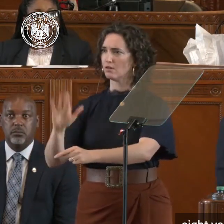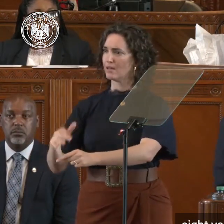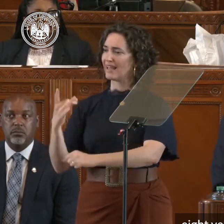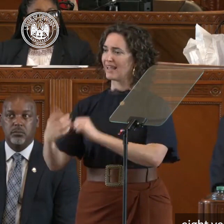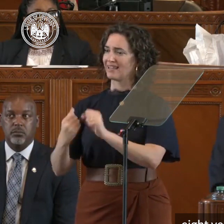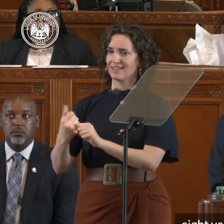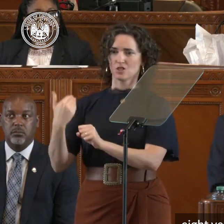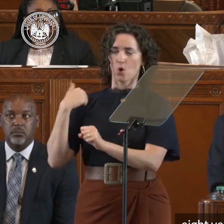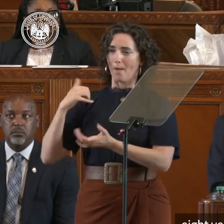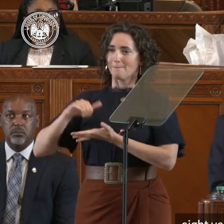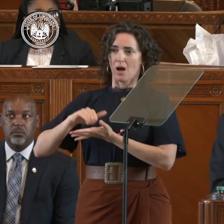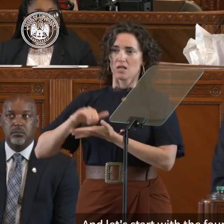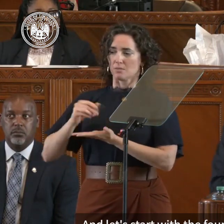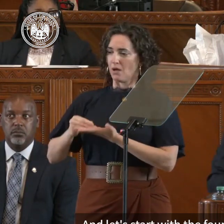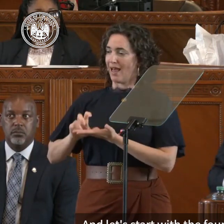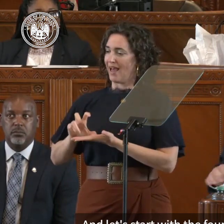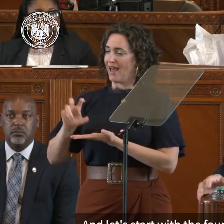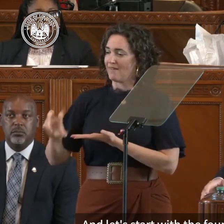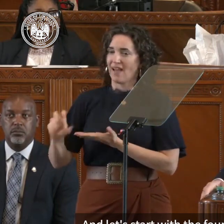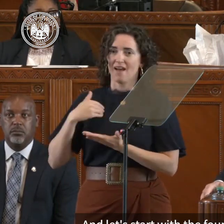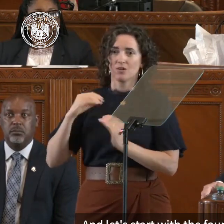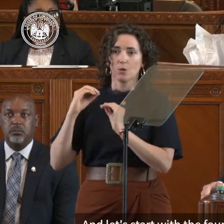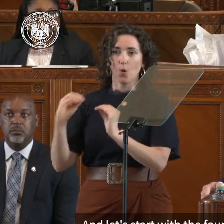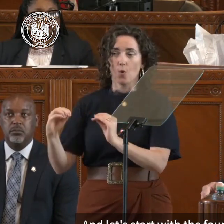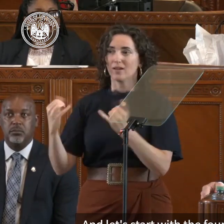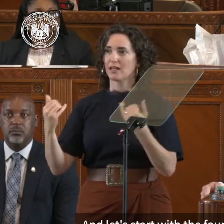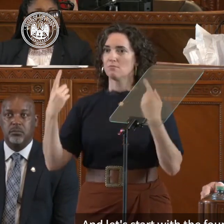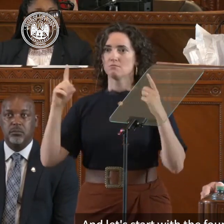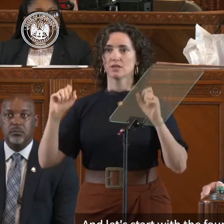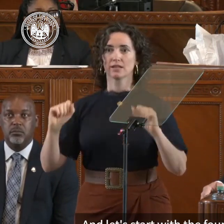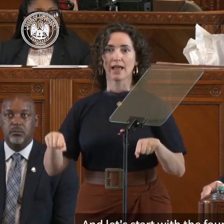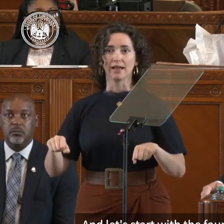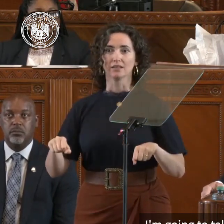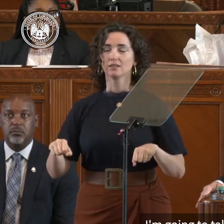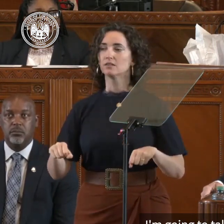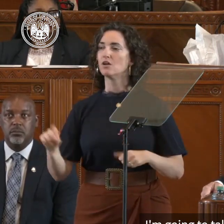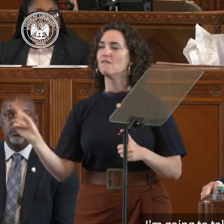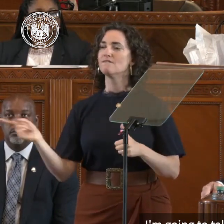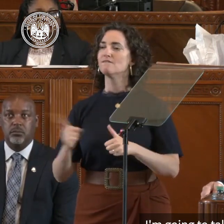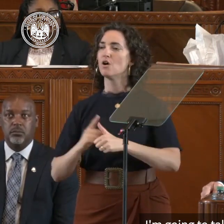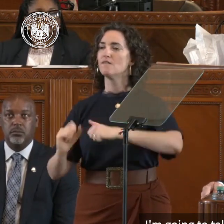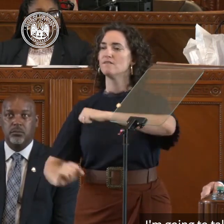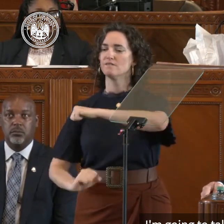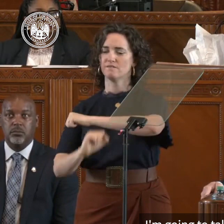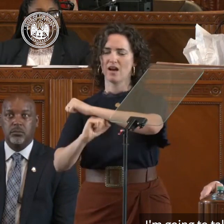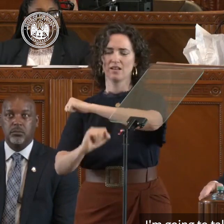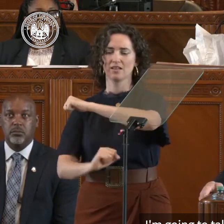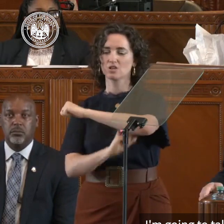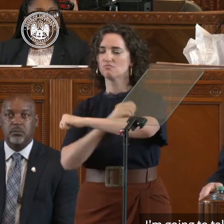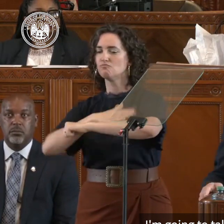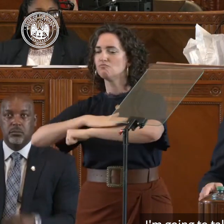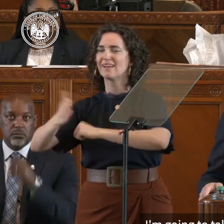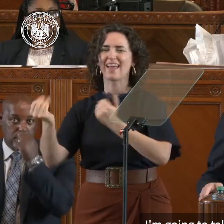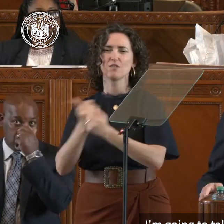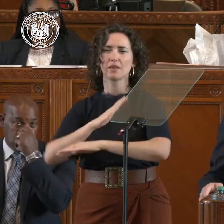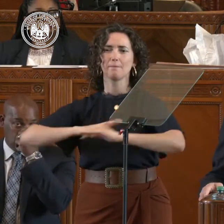incomprehensible 8 years ago. And let's start with the foundation for everything else I'm going to talk about today.